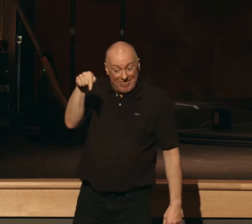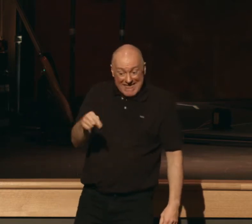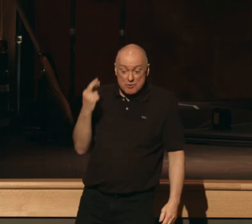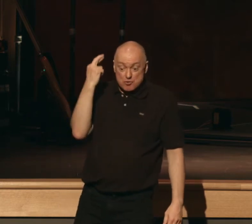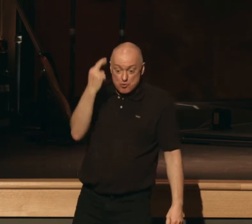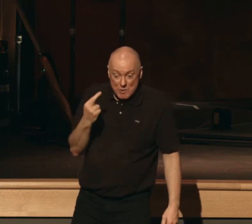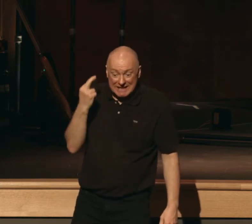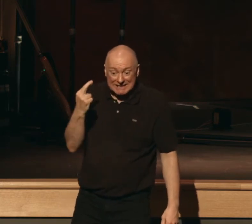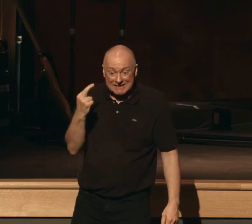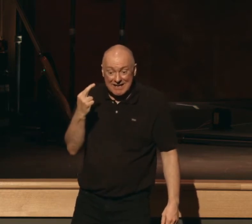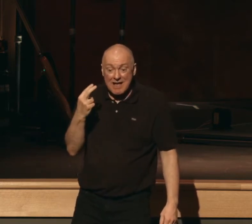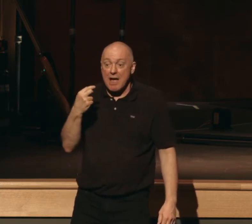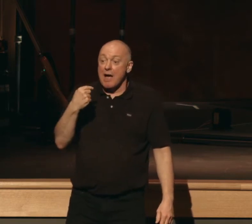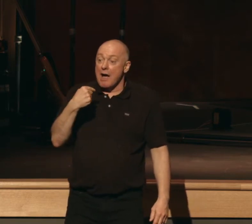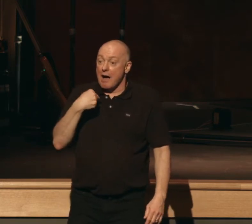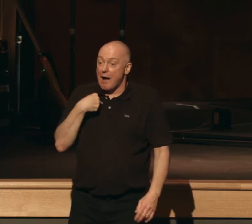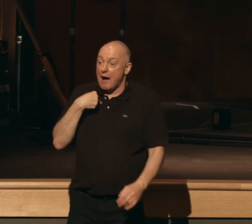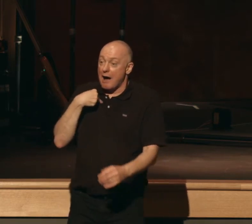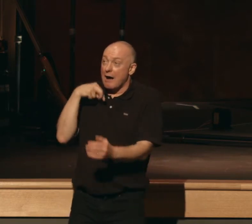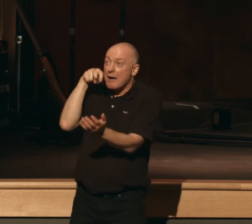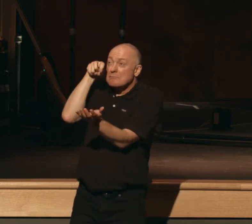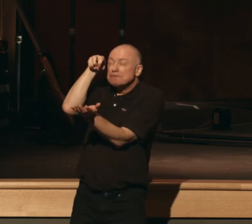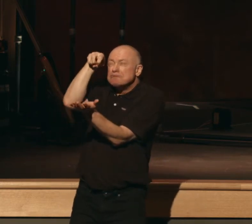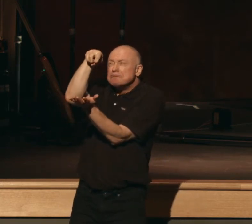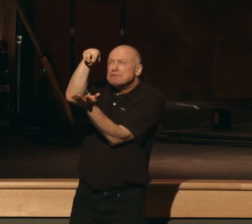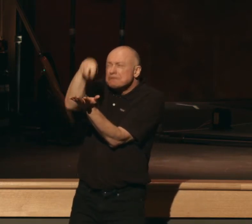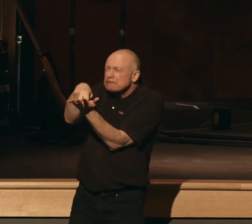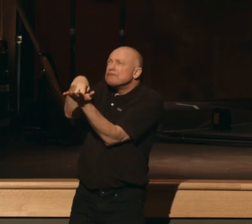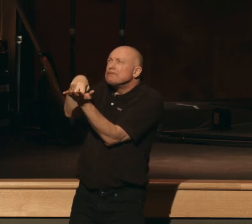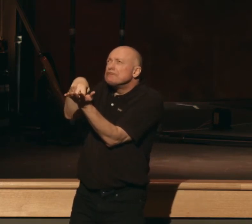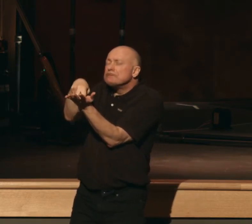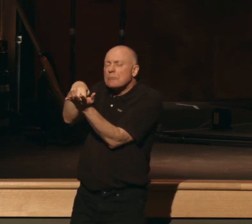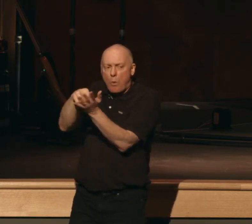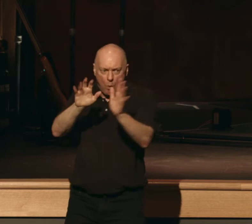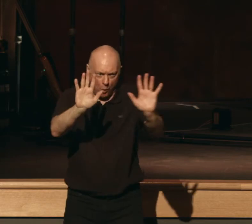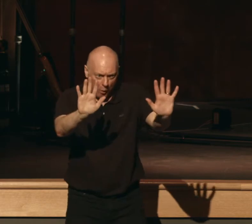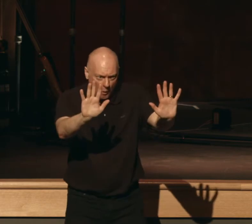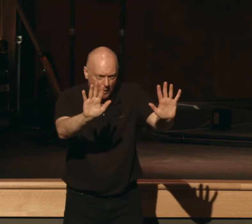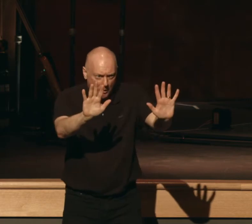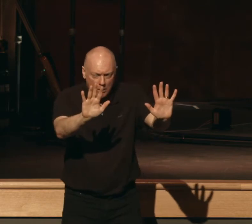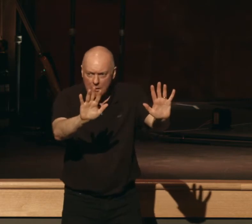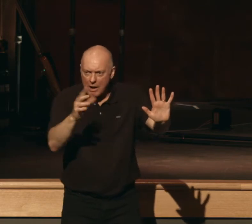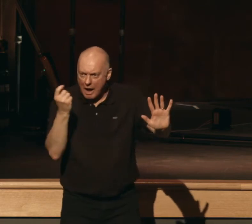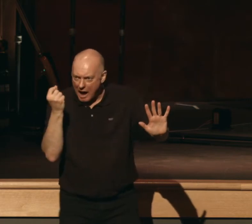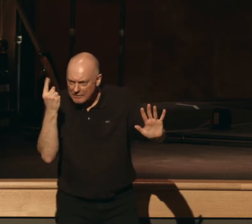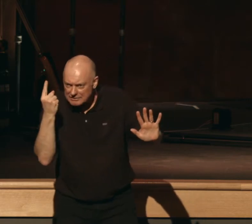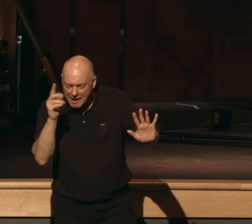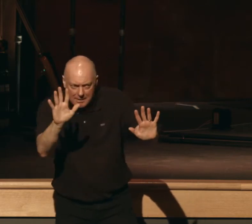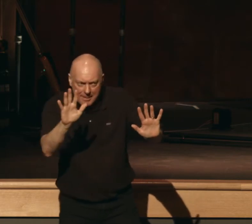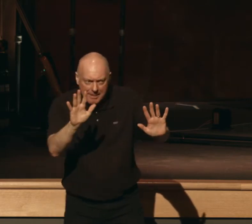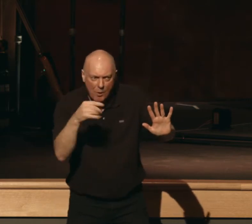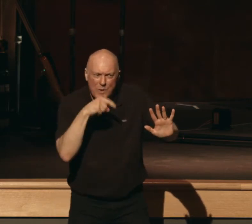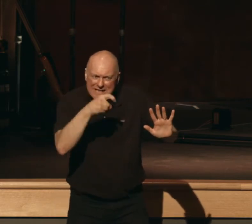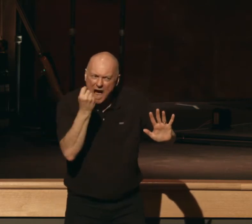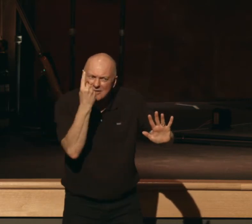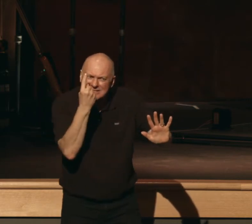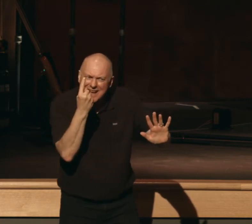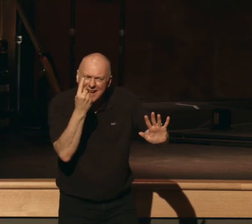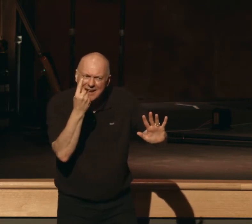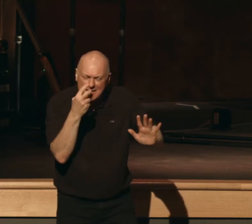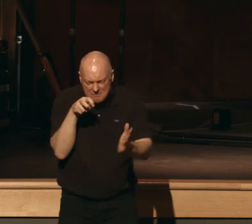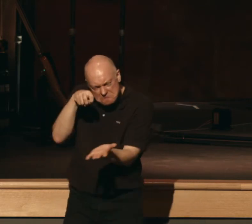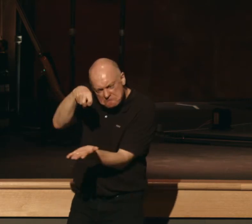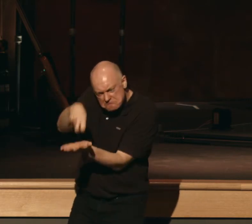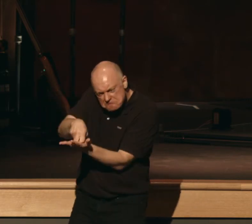reason, I bow my knees." Now, to understand the significance of Paul bowing,